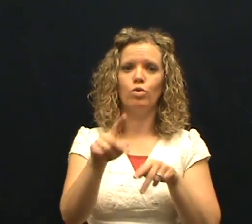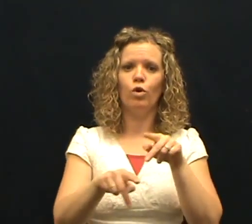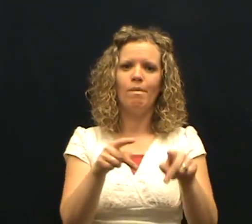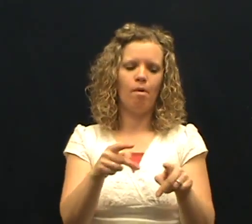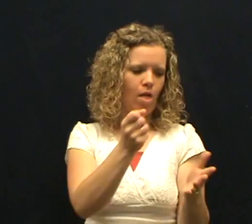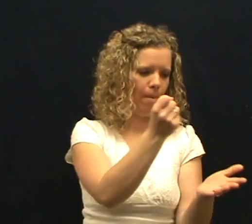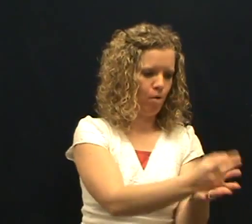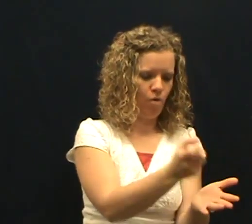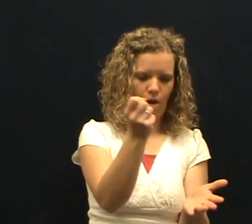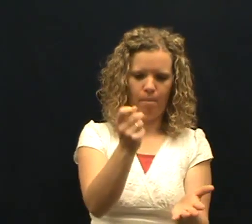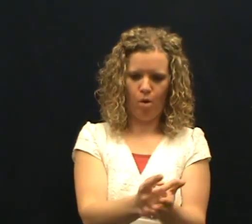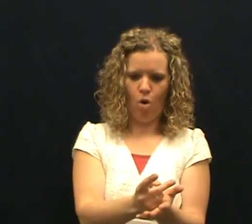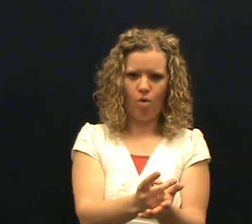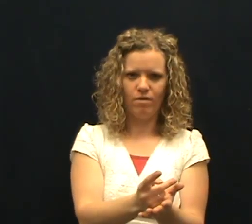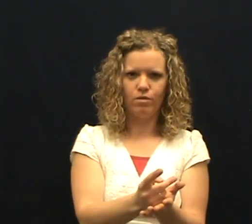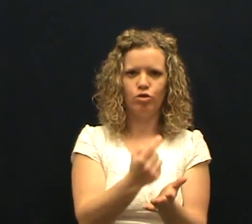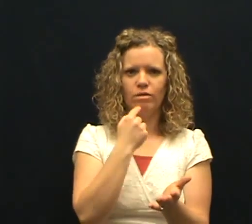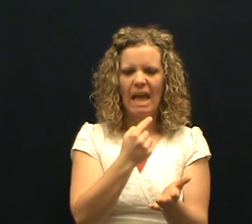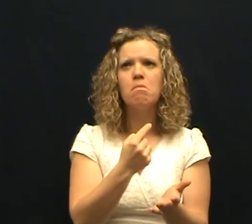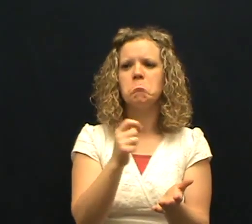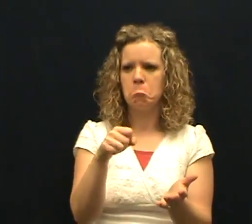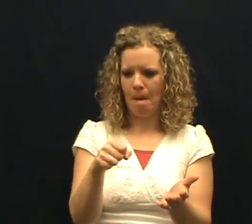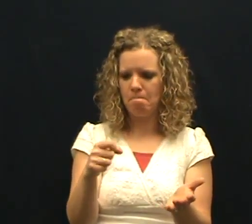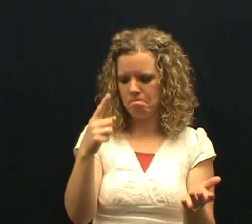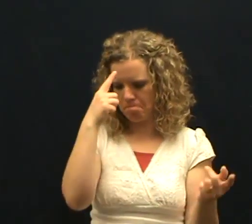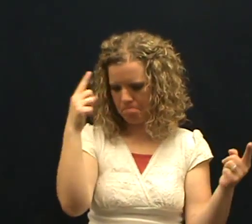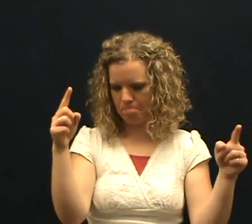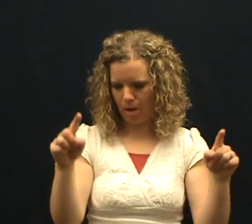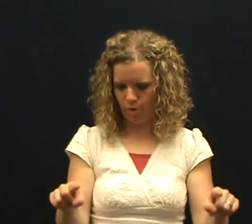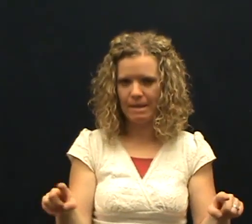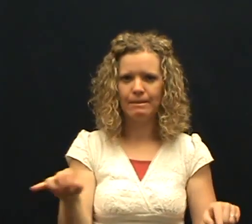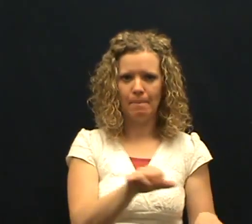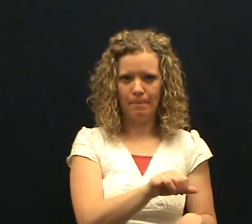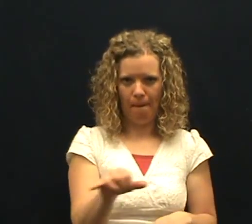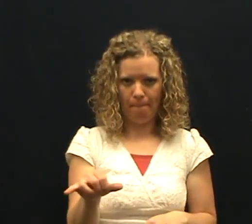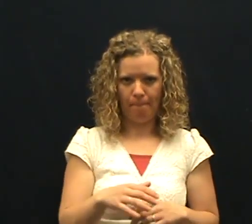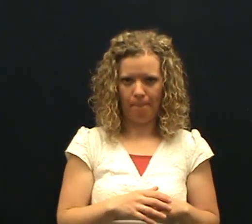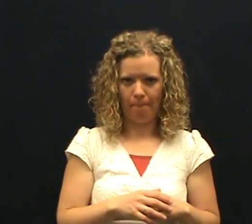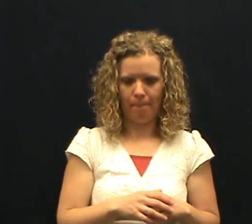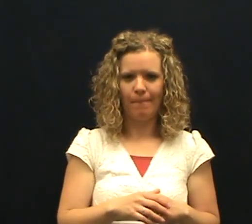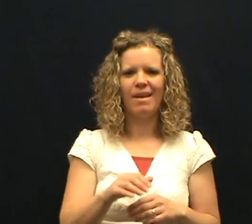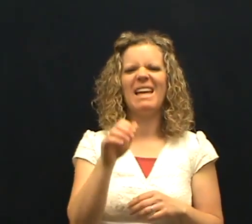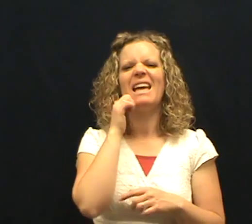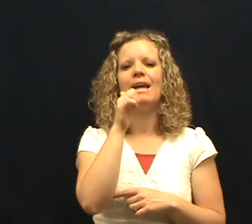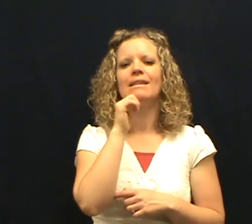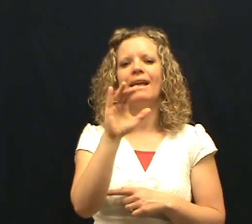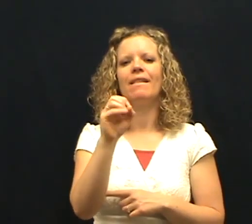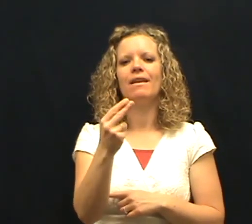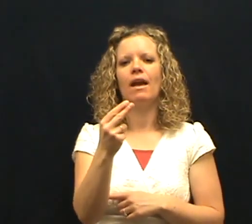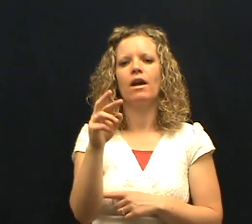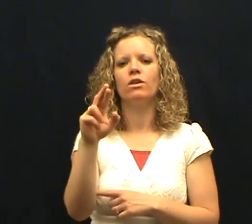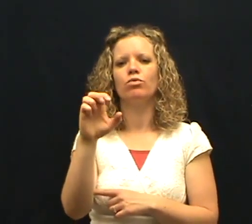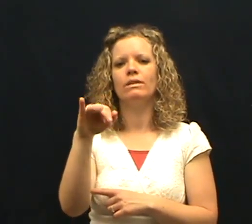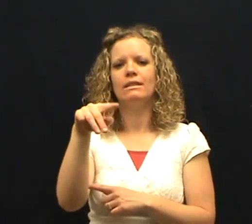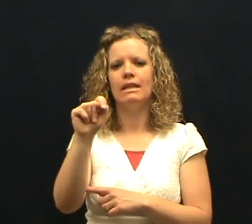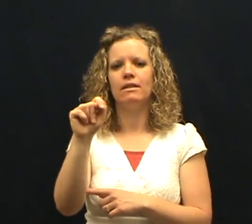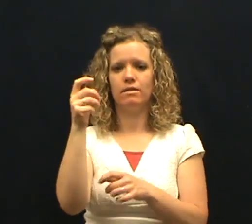for verification purposes. And then the daily cash receipt summary is combined of all of these cash sheets for